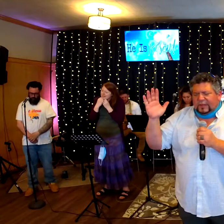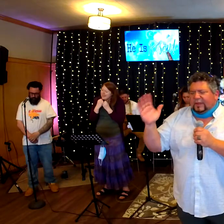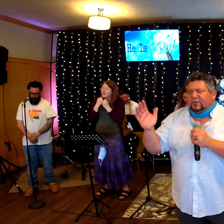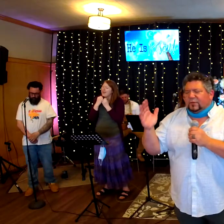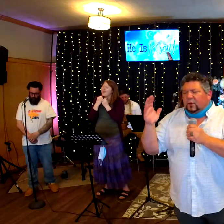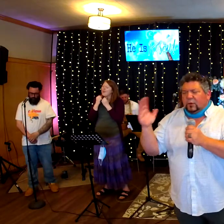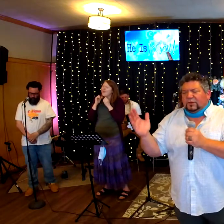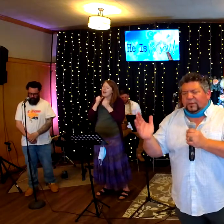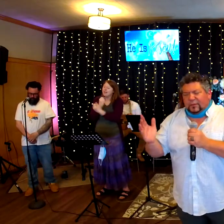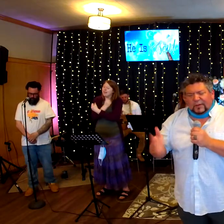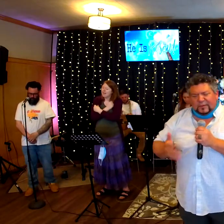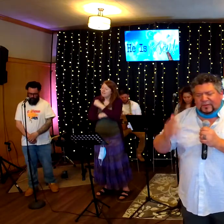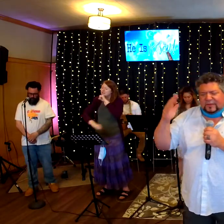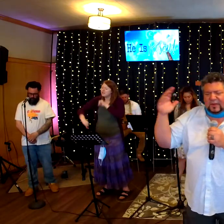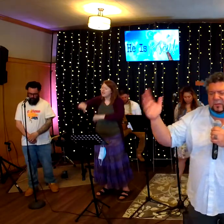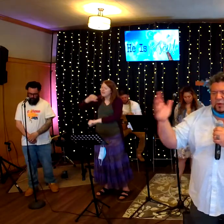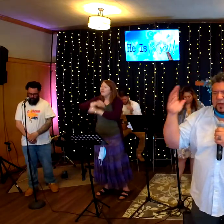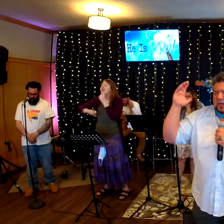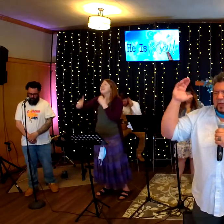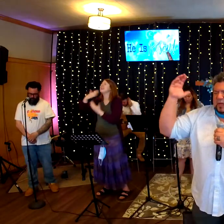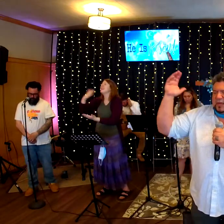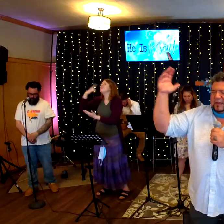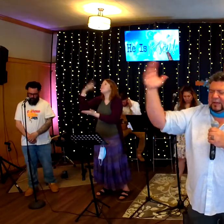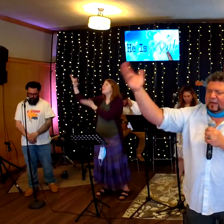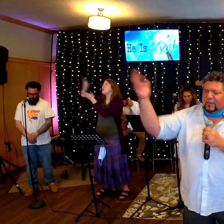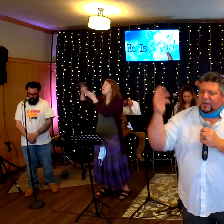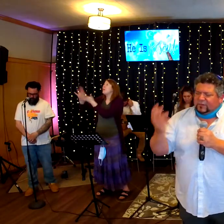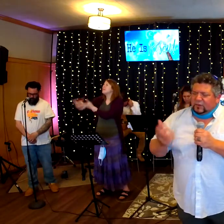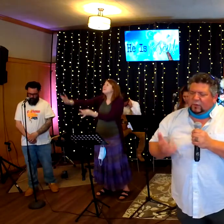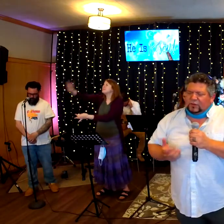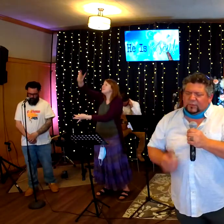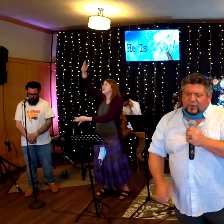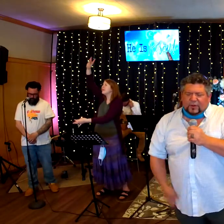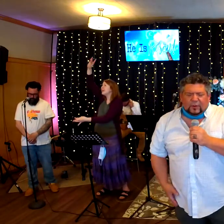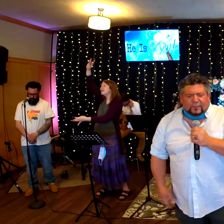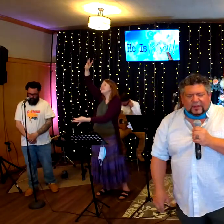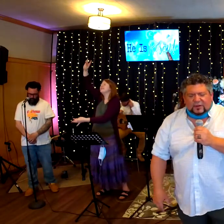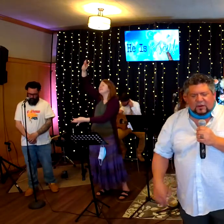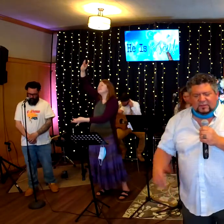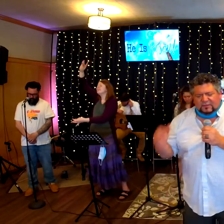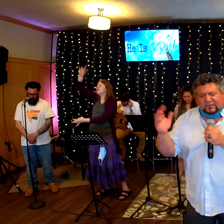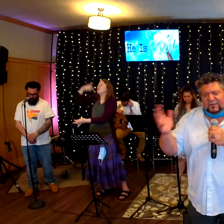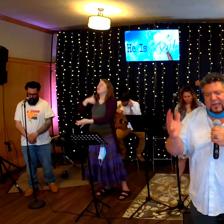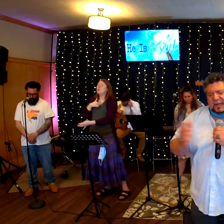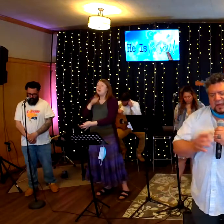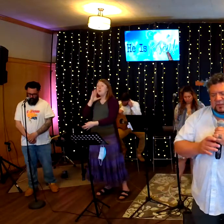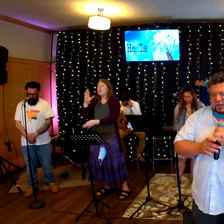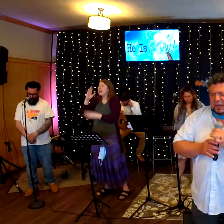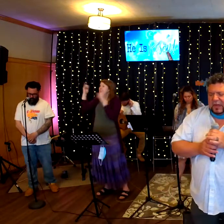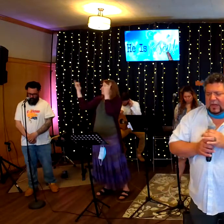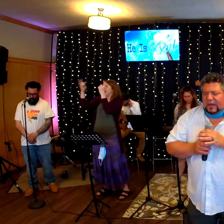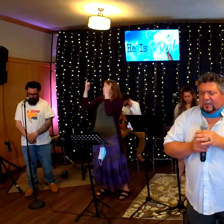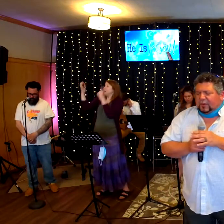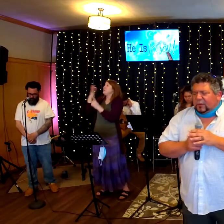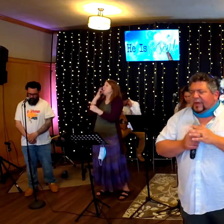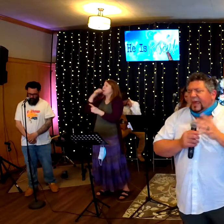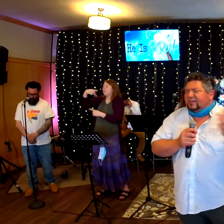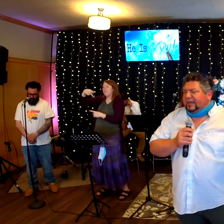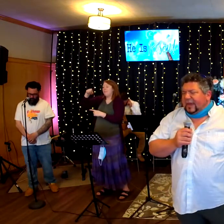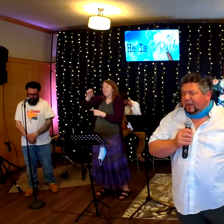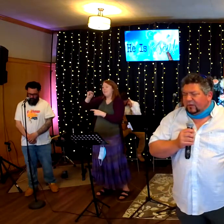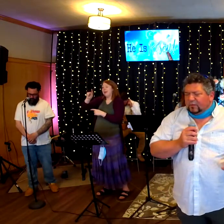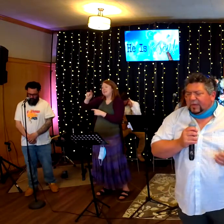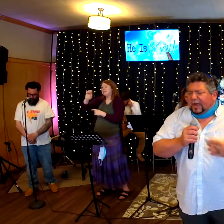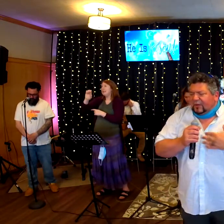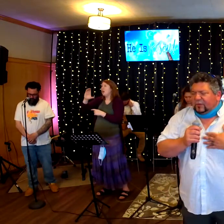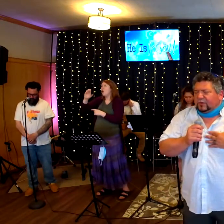Lord, we thank you for the Holy Spirit. We're going to be celebrating the coming of the Holy Spirit on Pentecost in 50 days, but we have